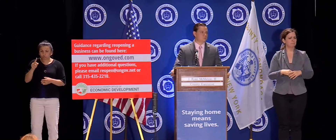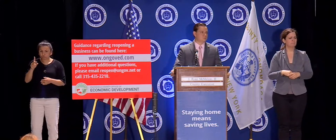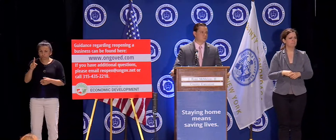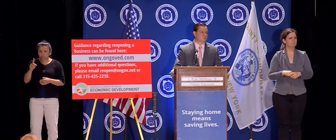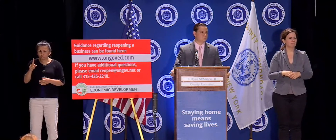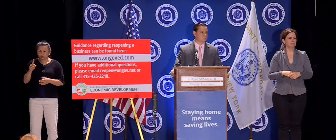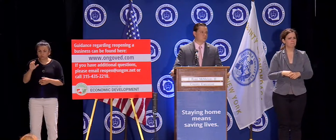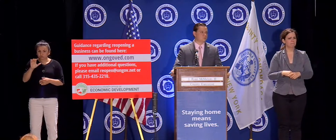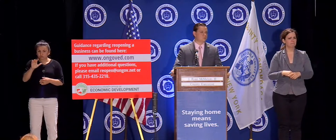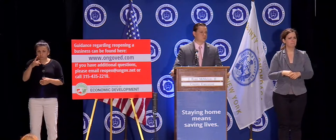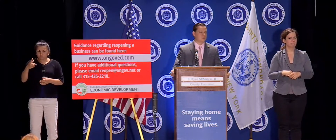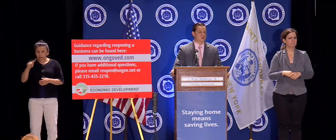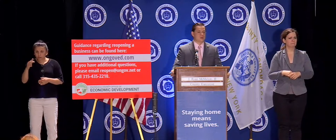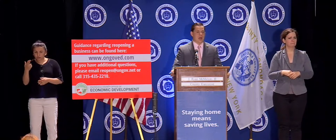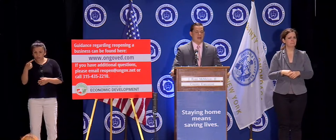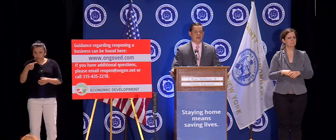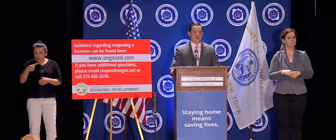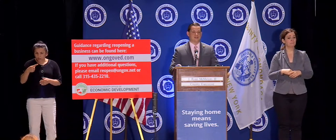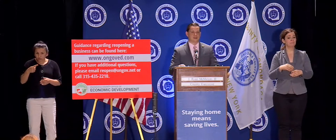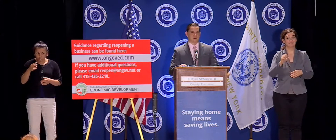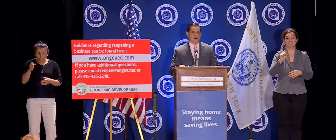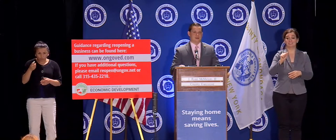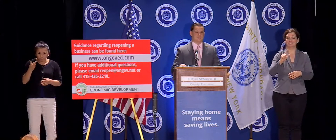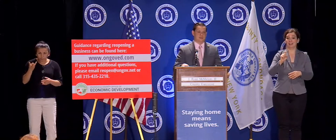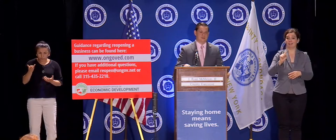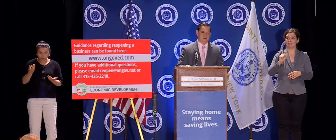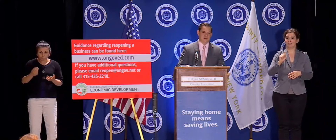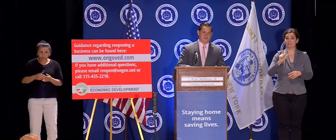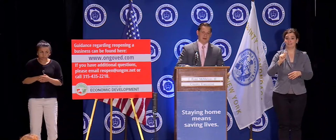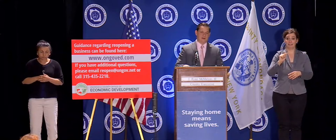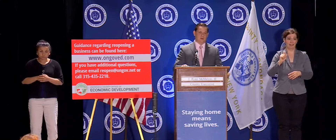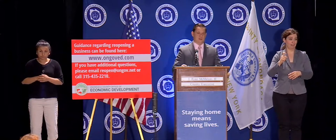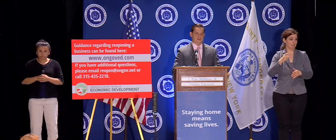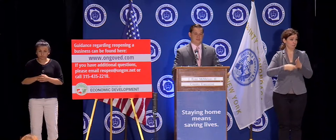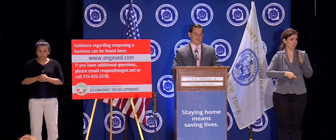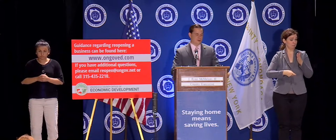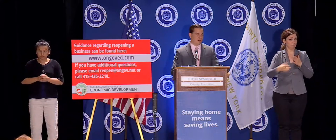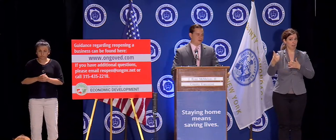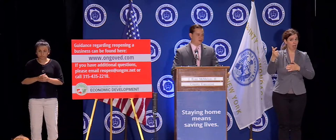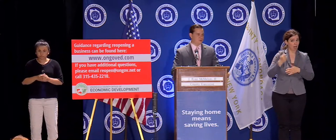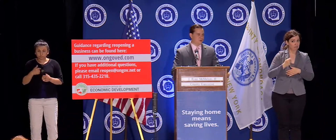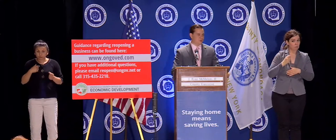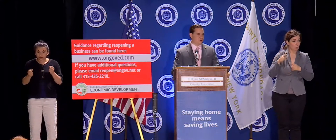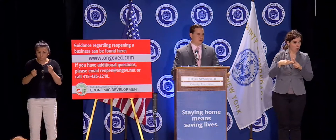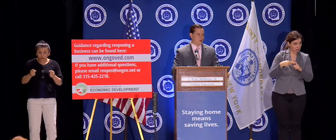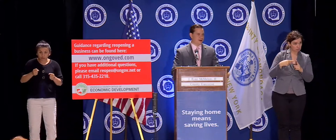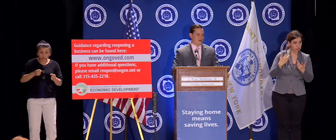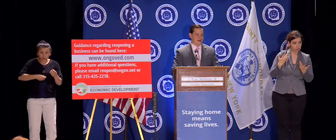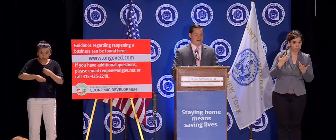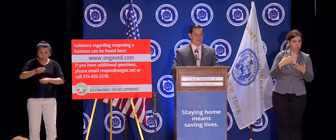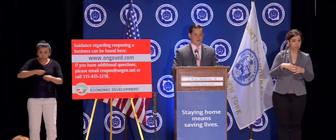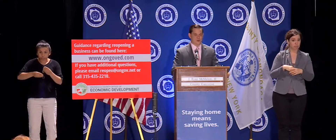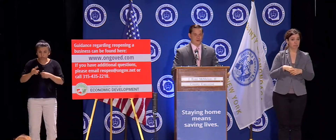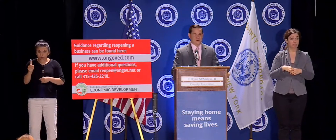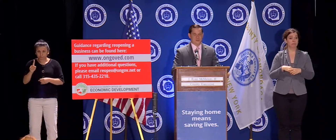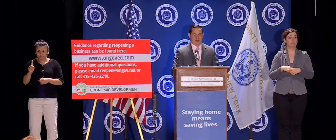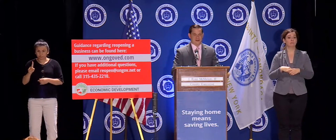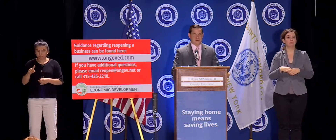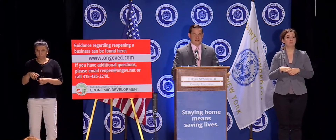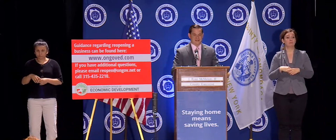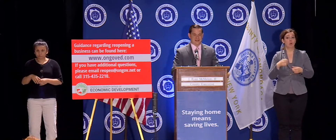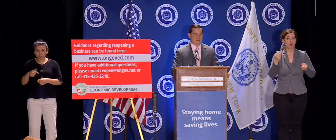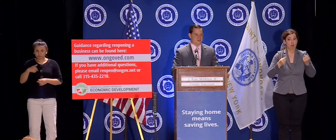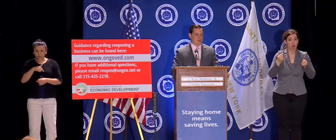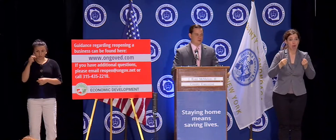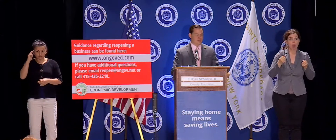that cars are starting to sell? I ask, I've gotten to know these car dealers really well, so